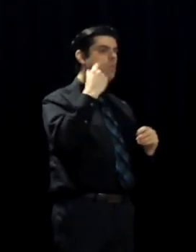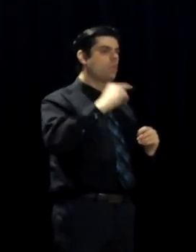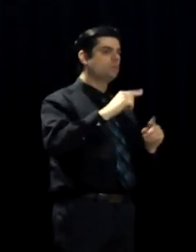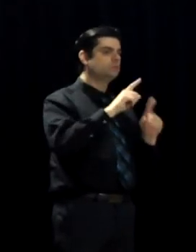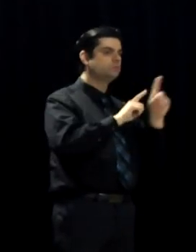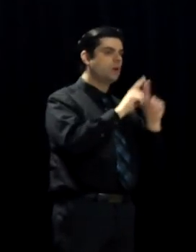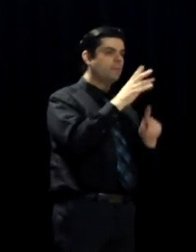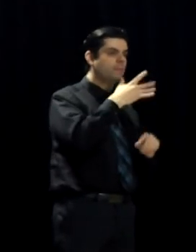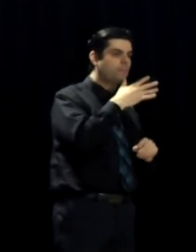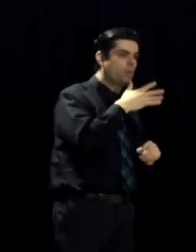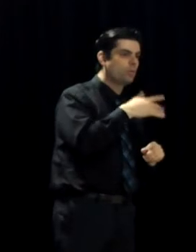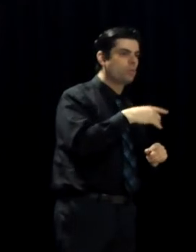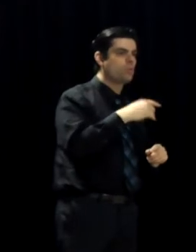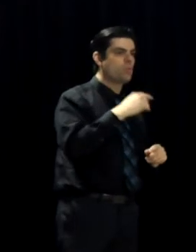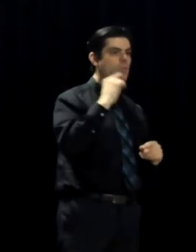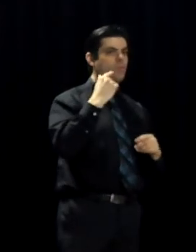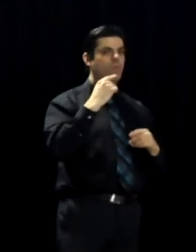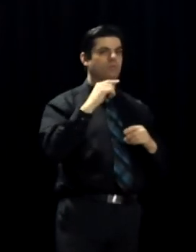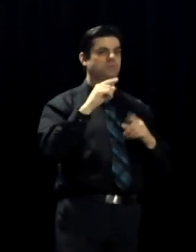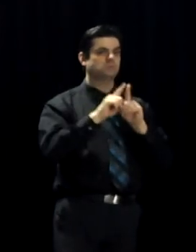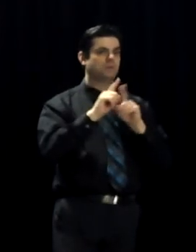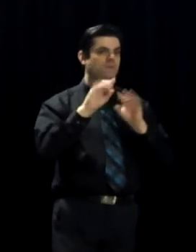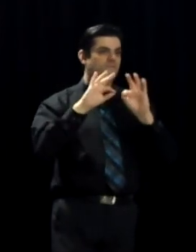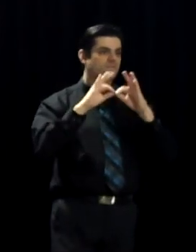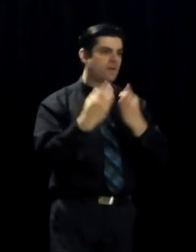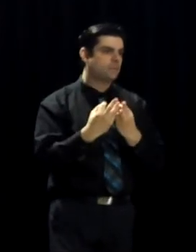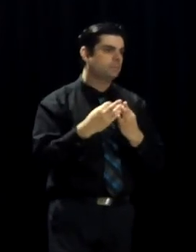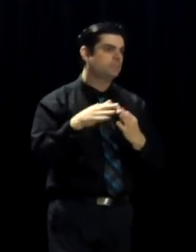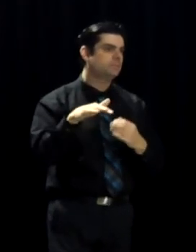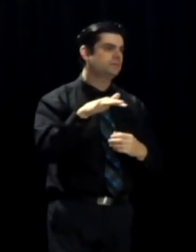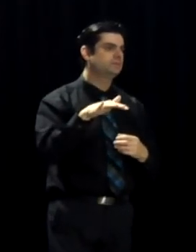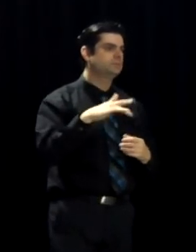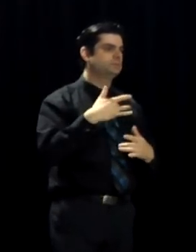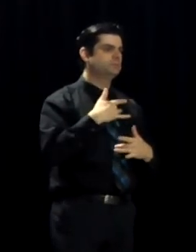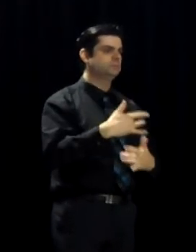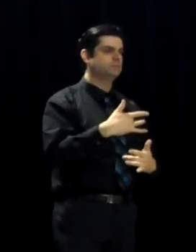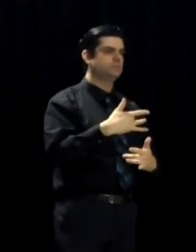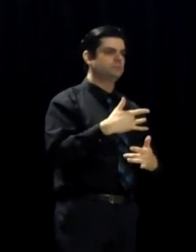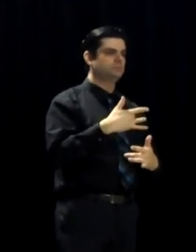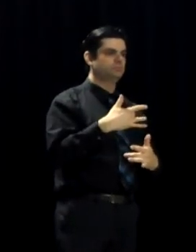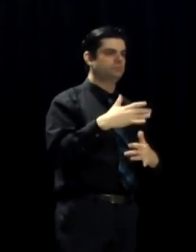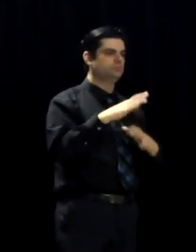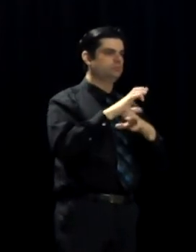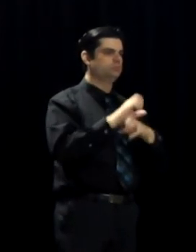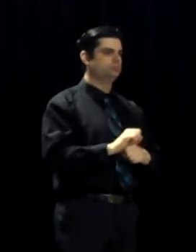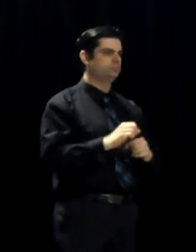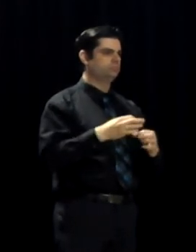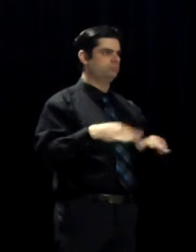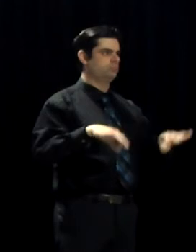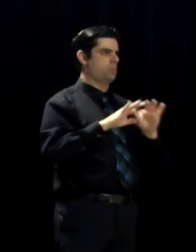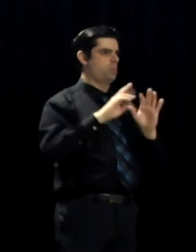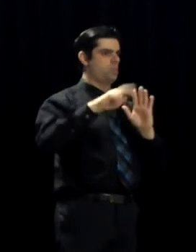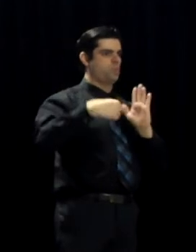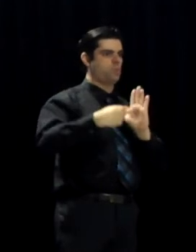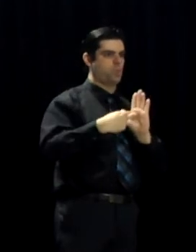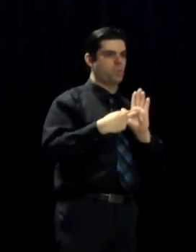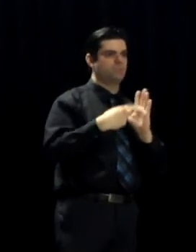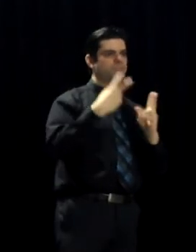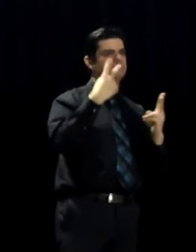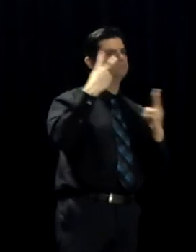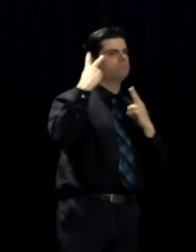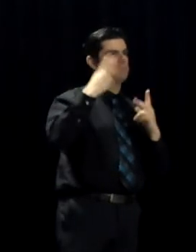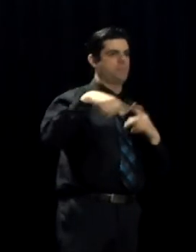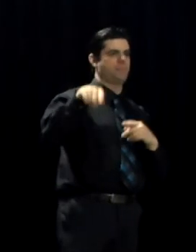a meaningful role in this weekend traditionally, and they still do. And let's think about them as